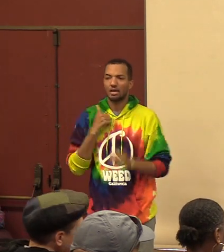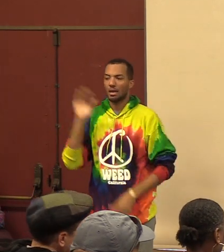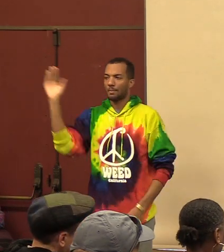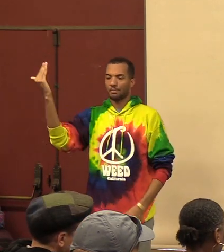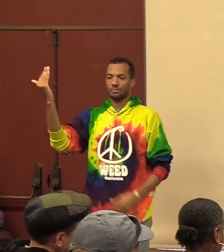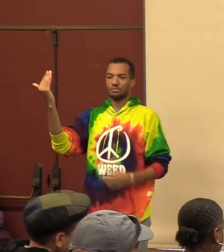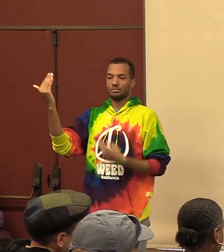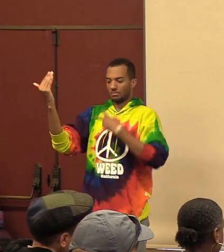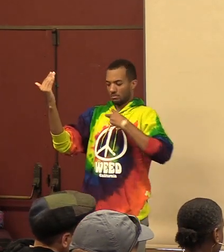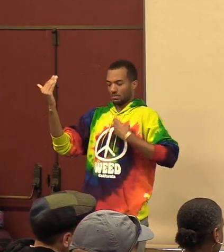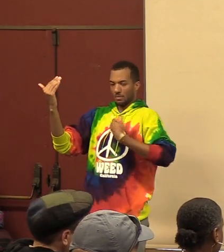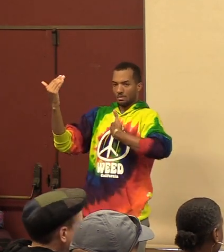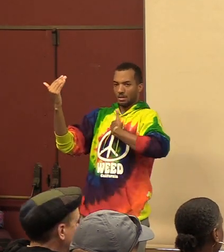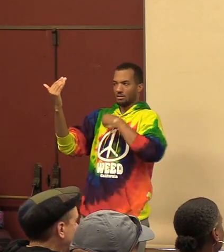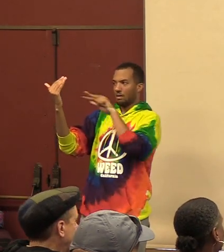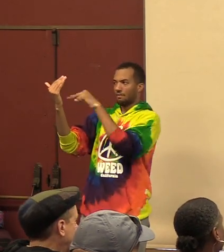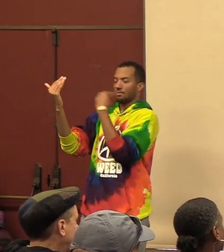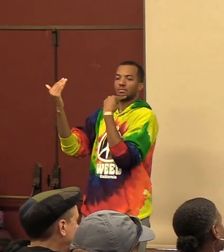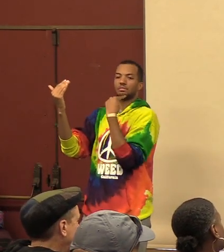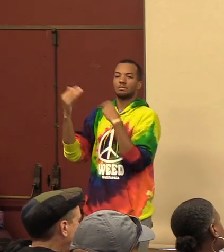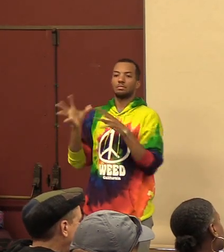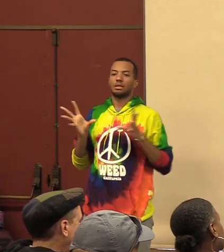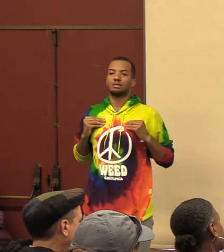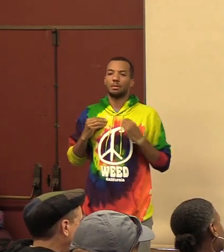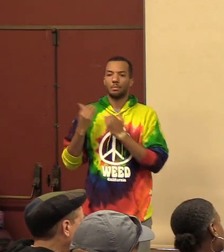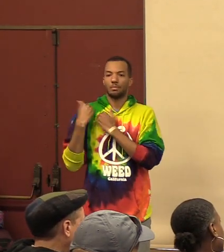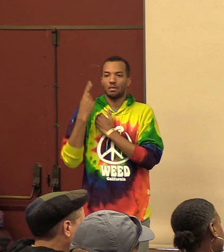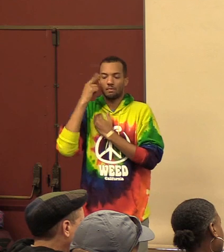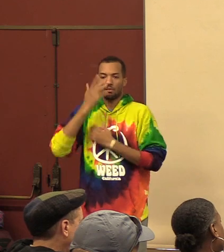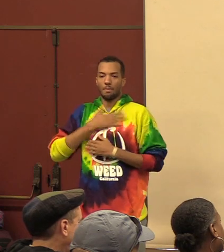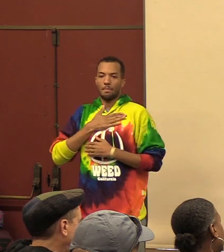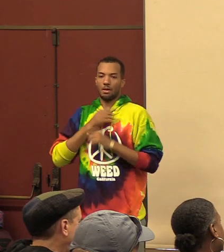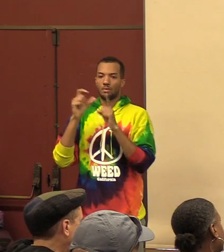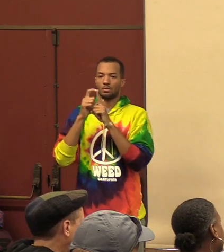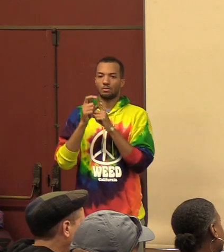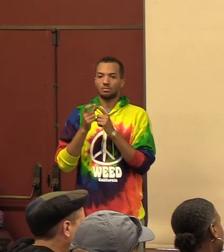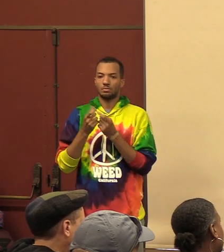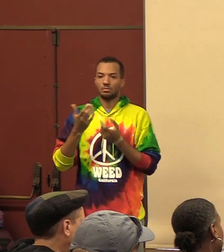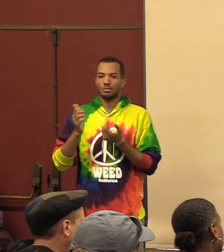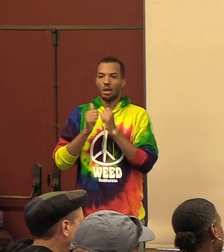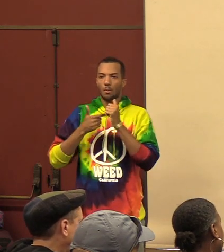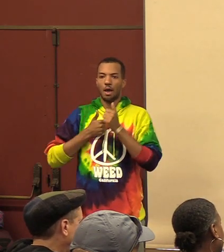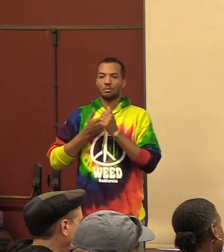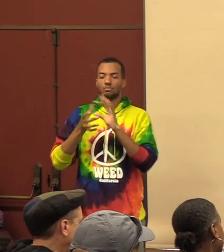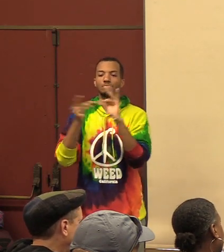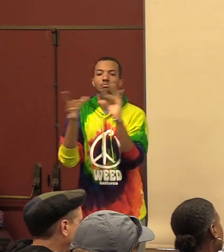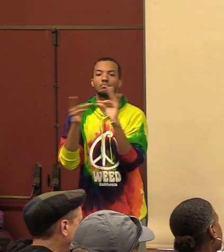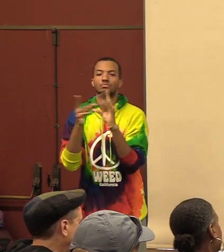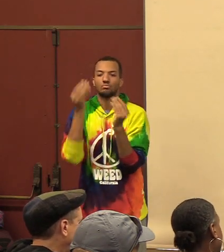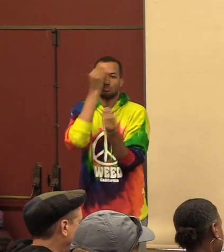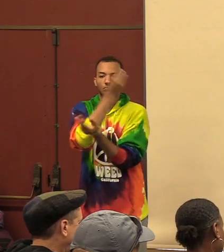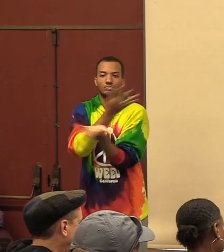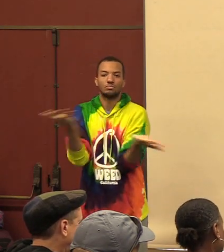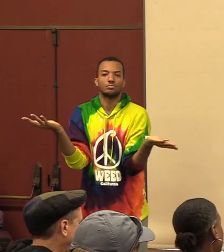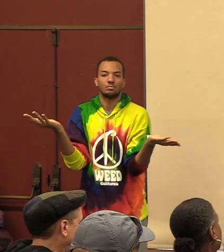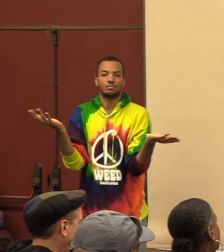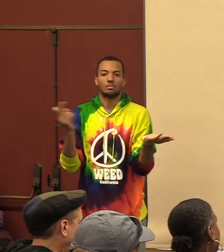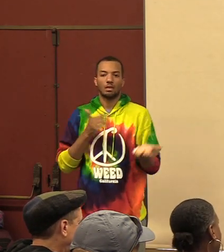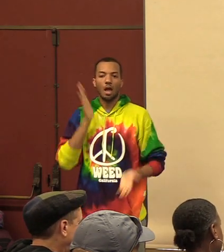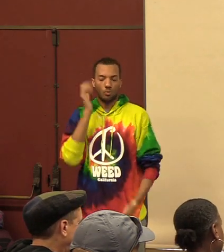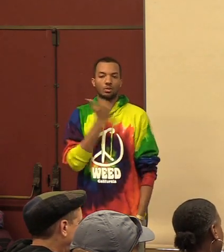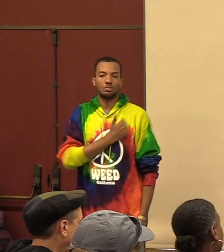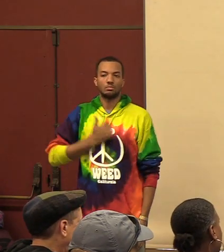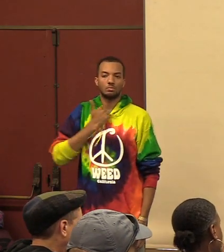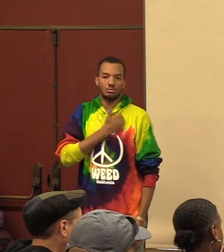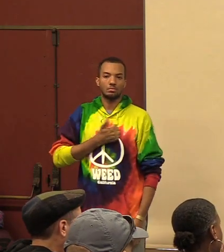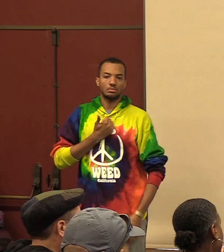front of my face and I take responsibility for the words that come out of my mouth. I will apologize to